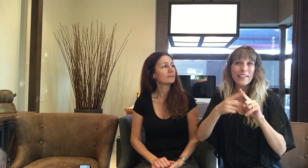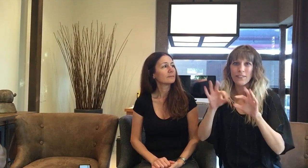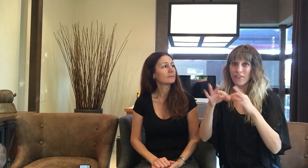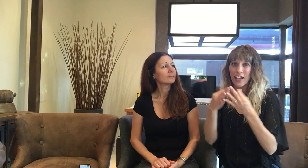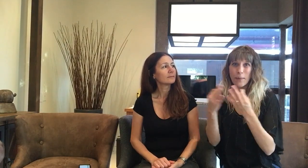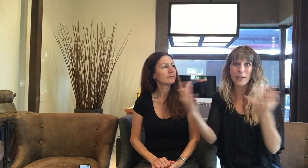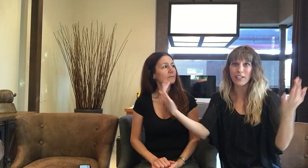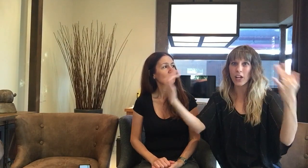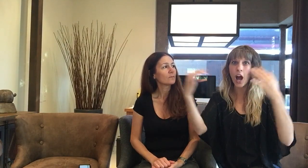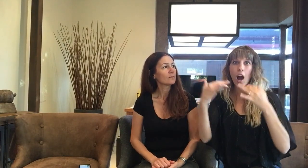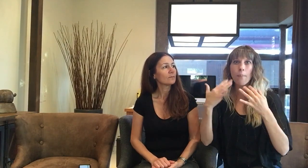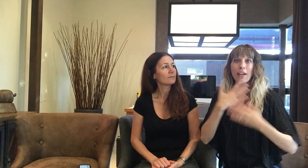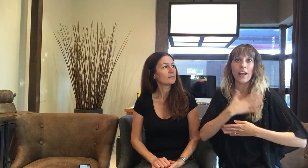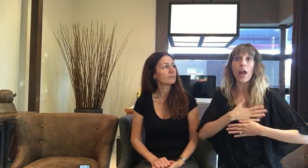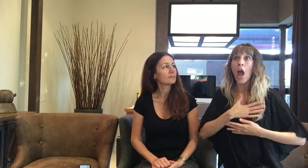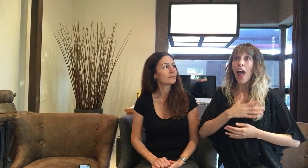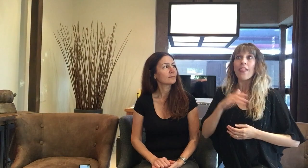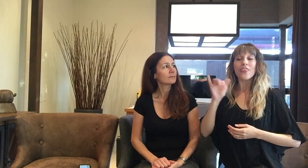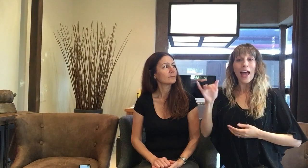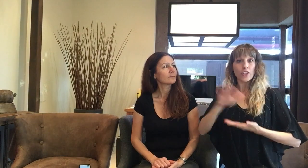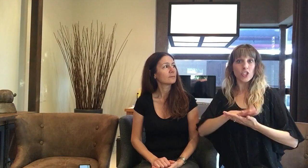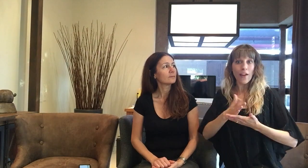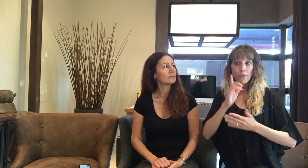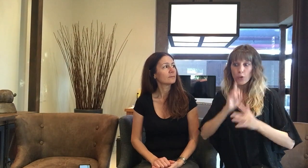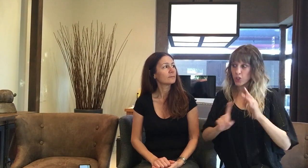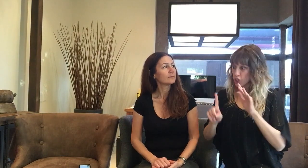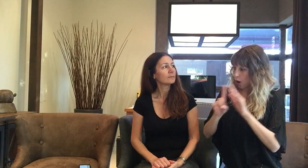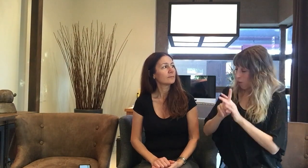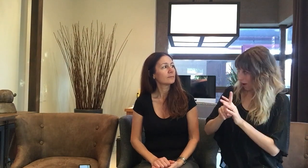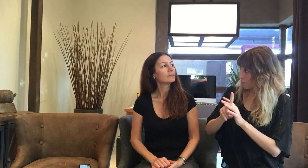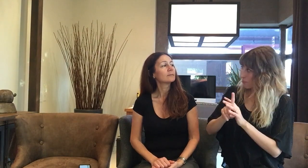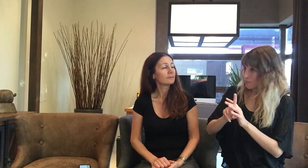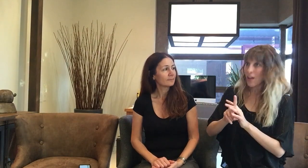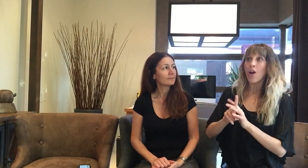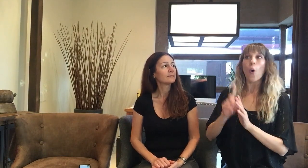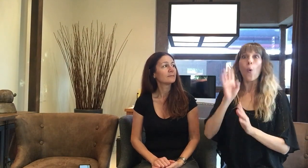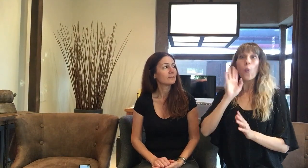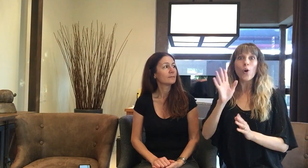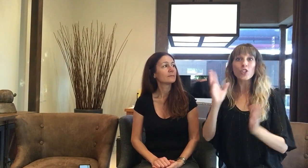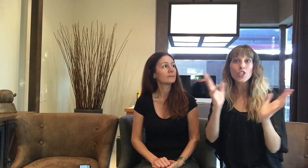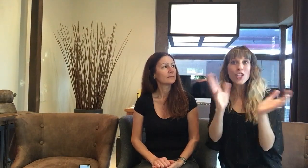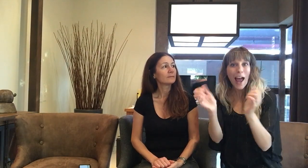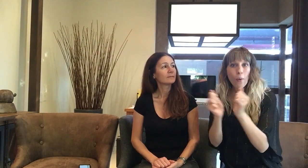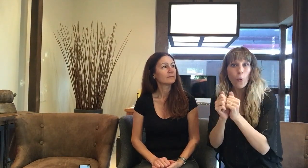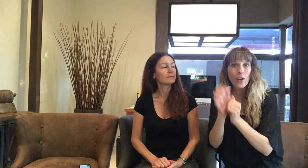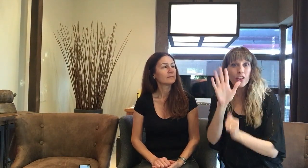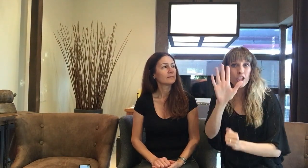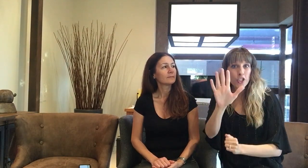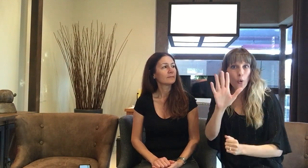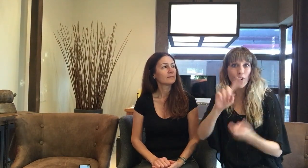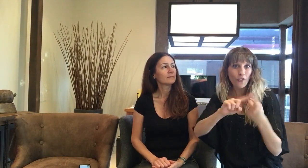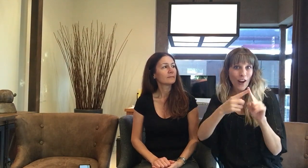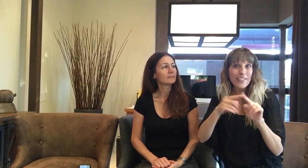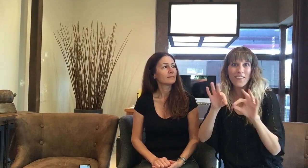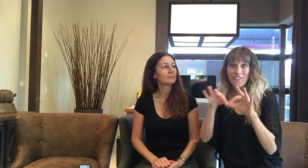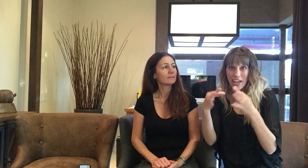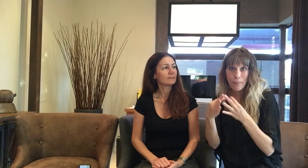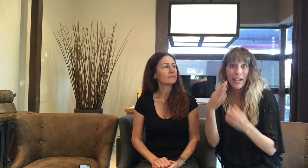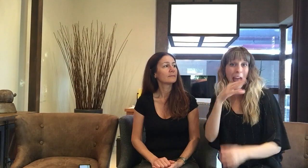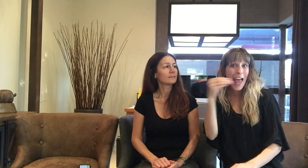and family to come, and that chef will show up, will chat with your friends and family